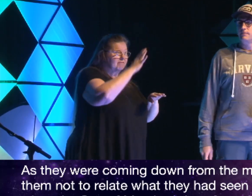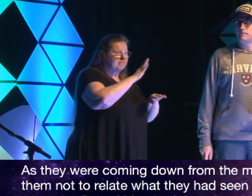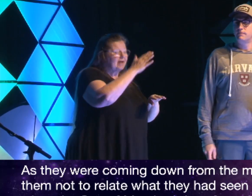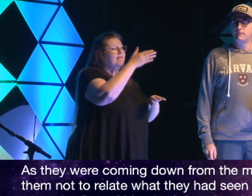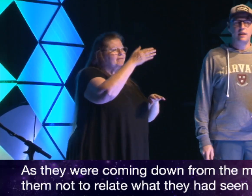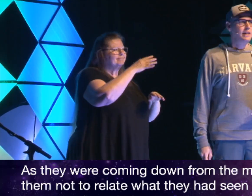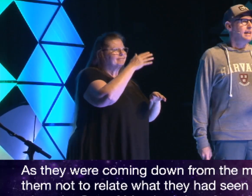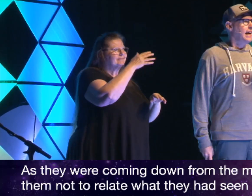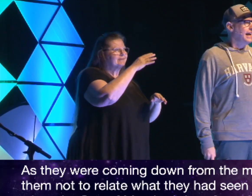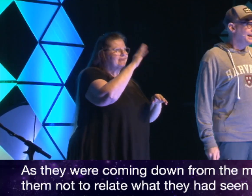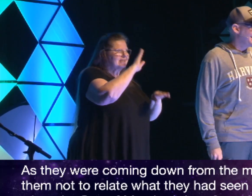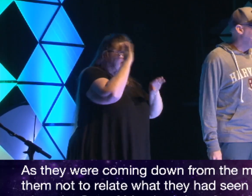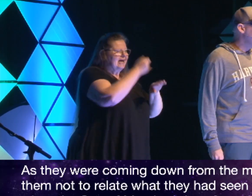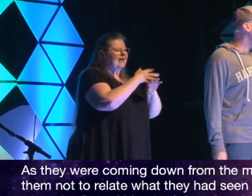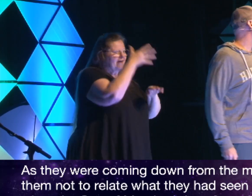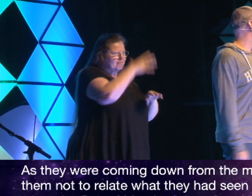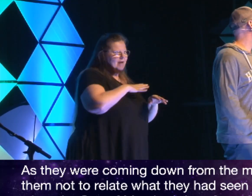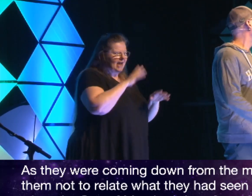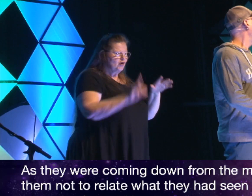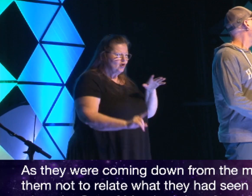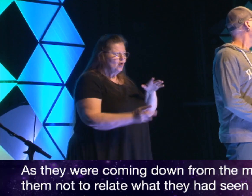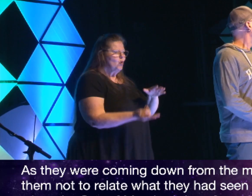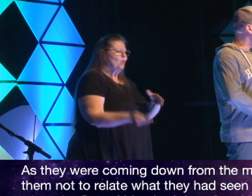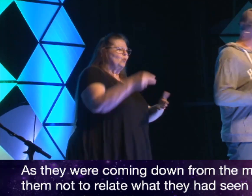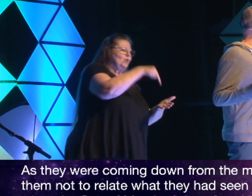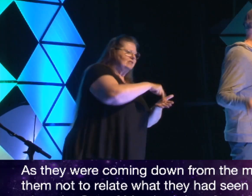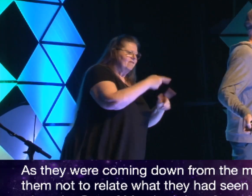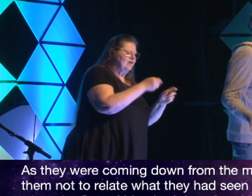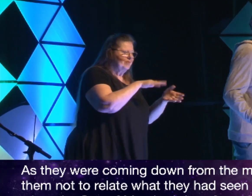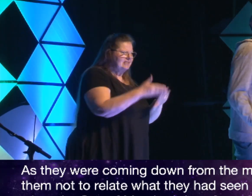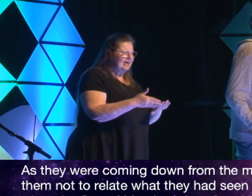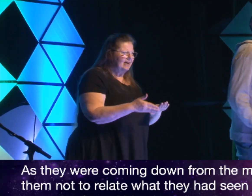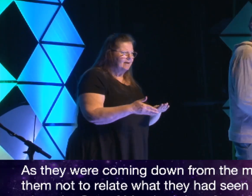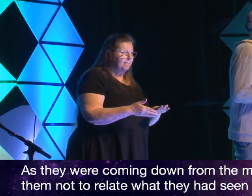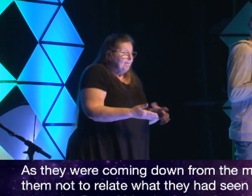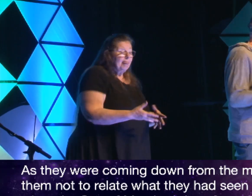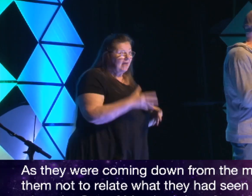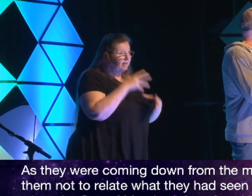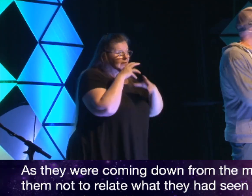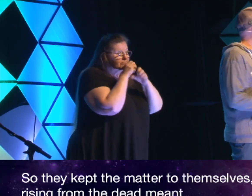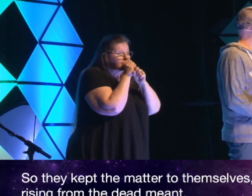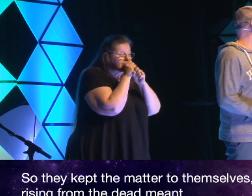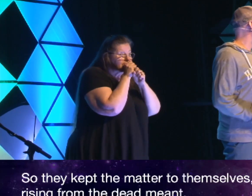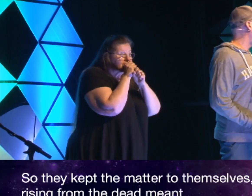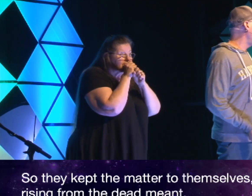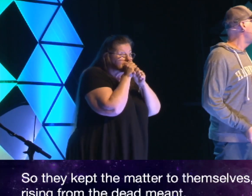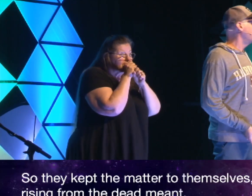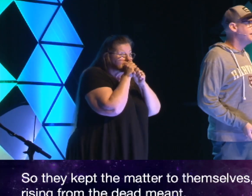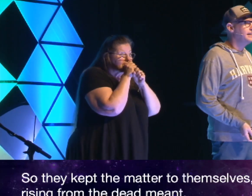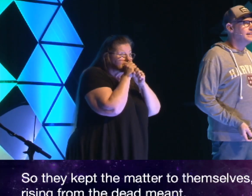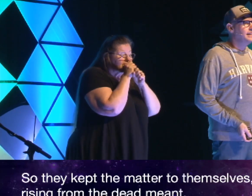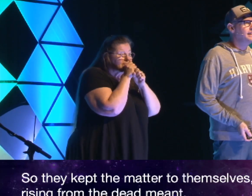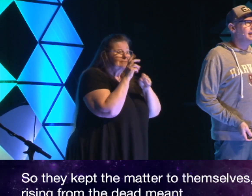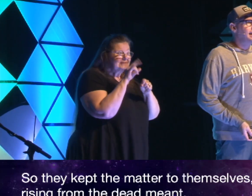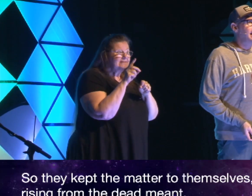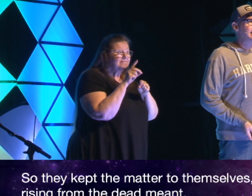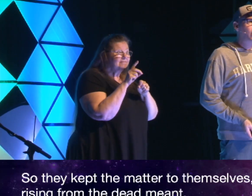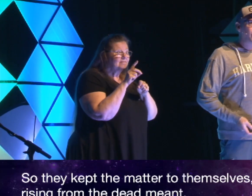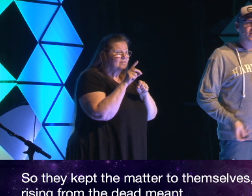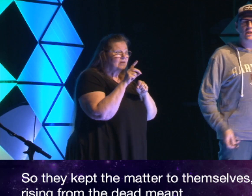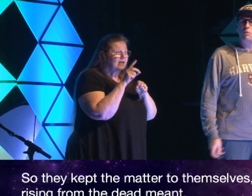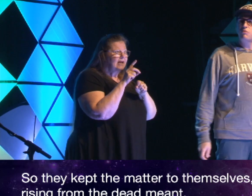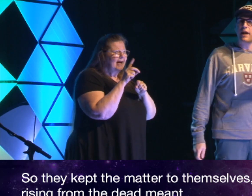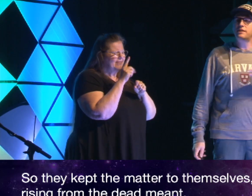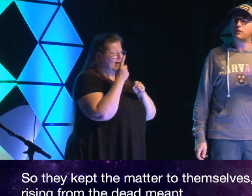dead. And then it says, they actually didn't tell anybody. They kept the matter to themselves, and